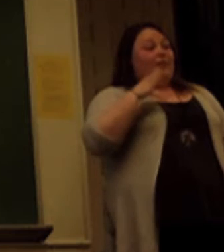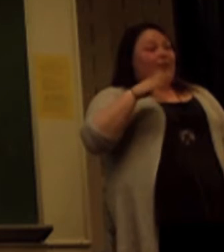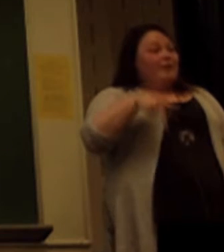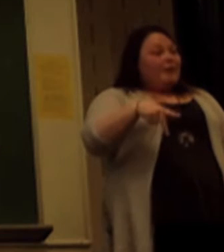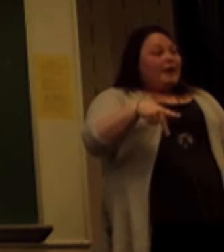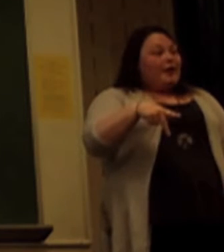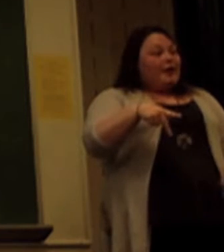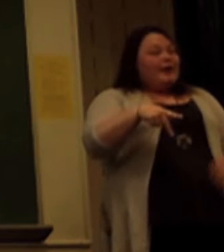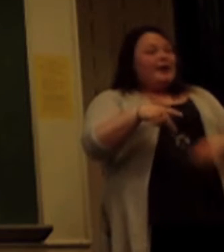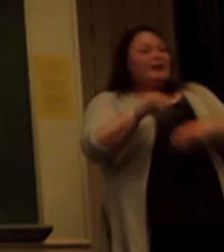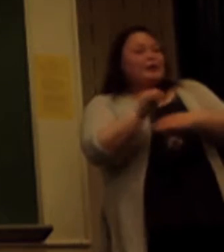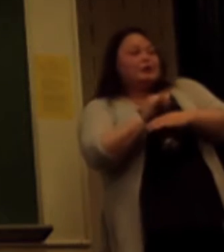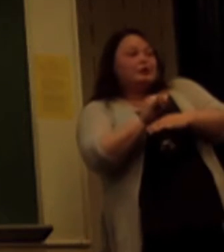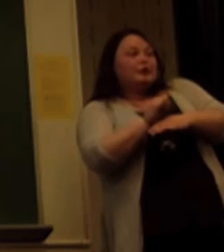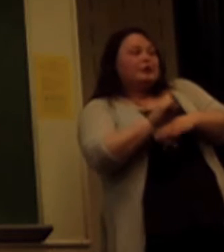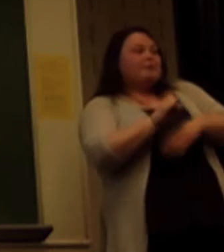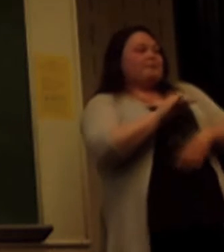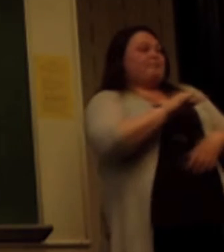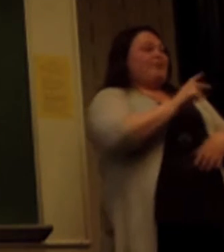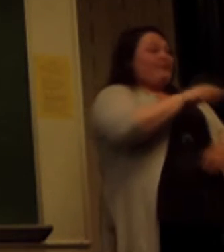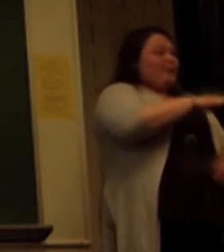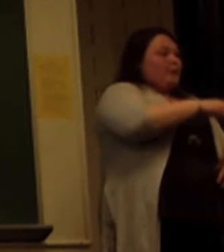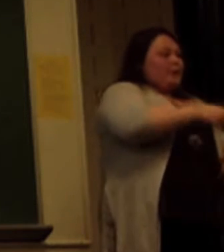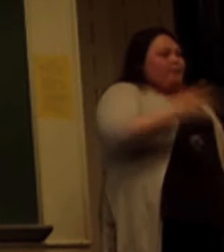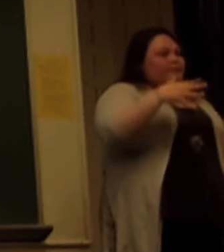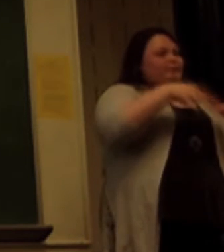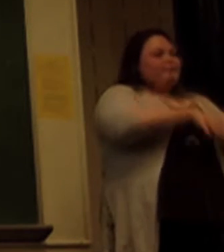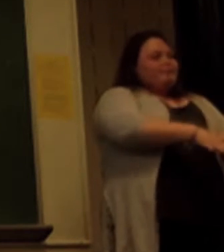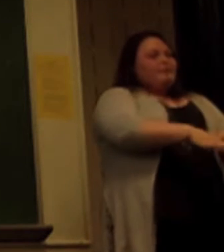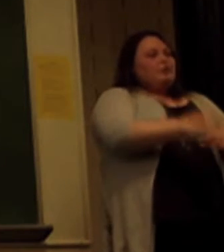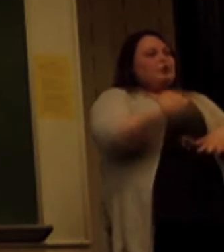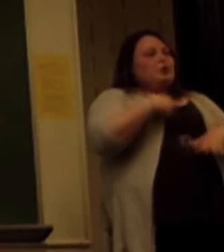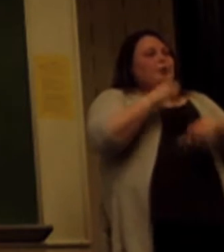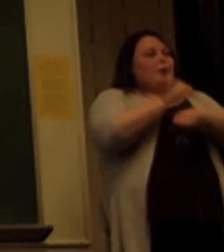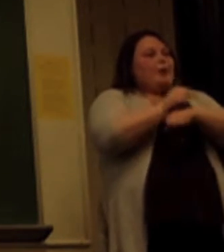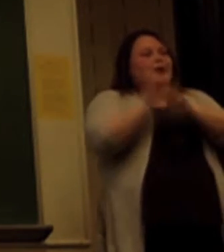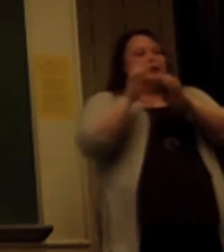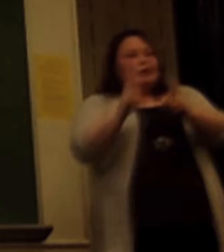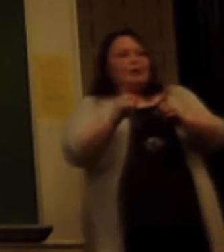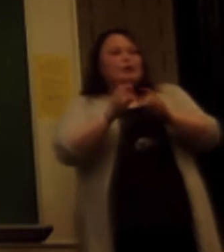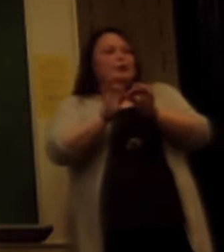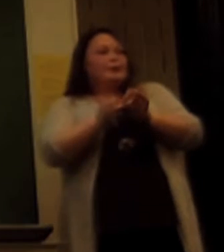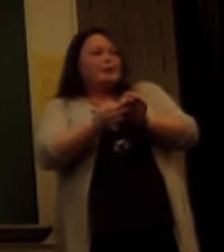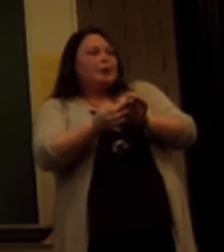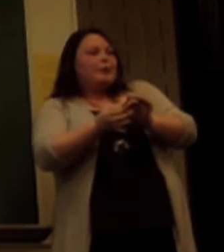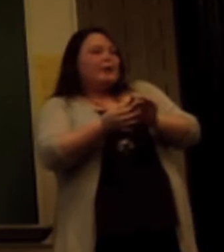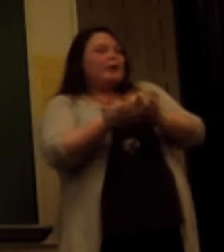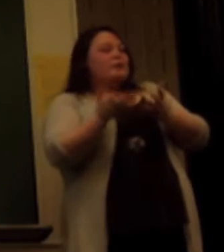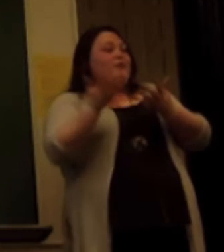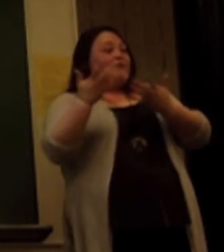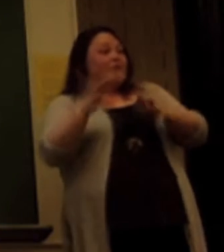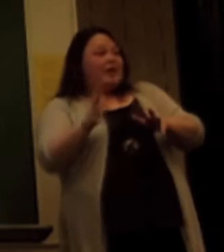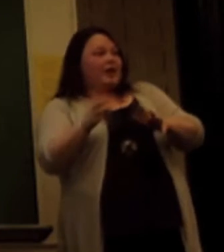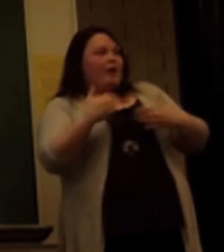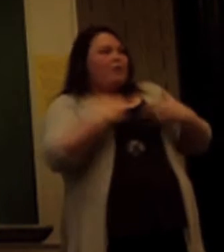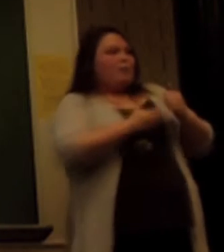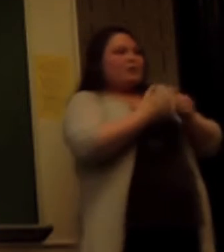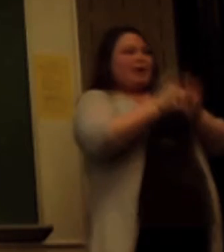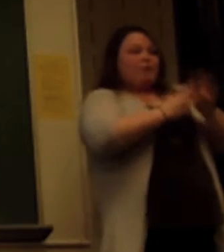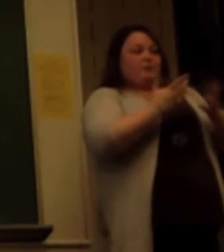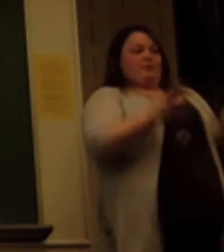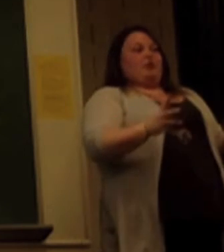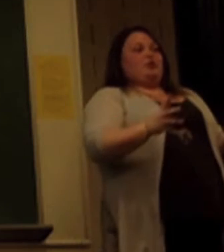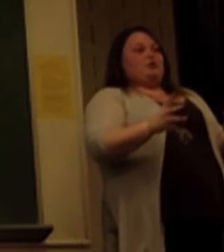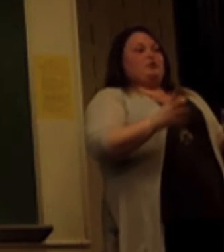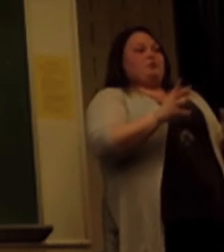like the primary interpreter for the student in that situation. So I had almost a third of my hours done before I even started with Barbara.